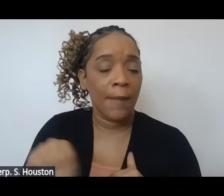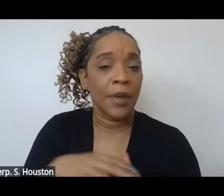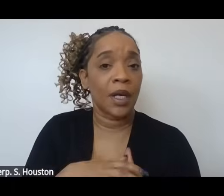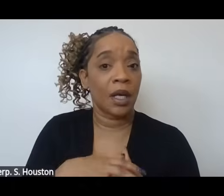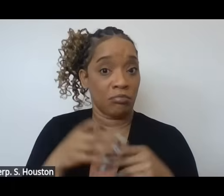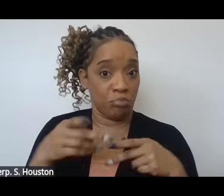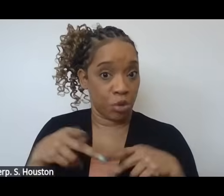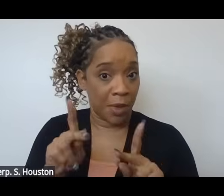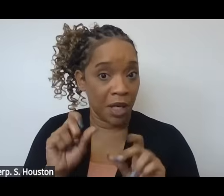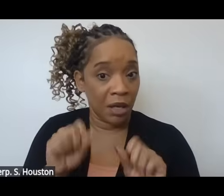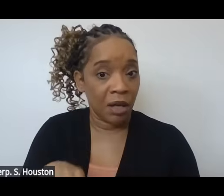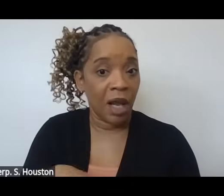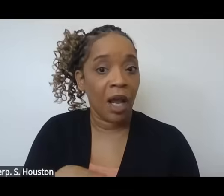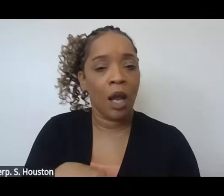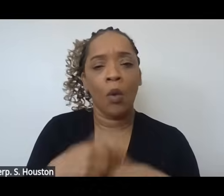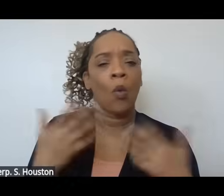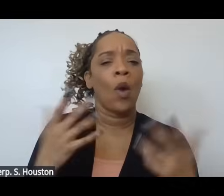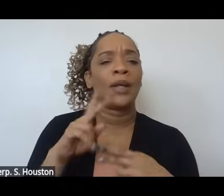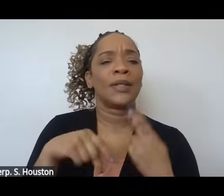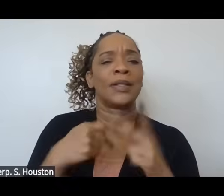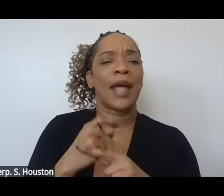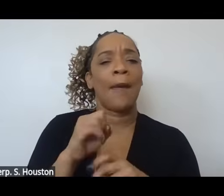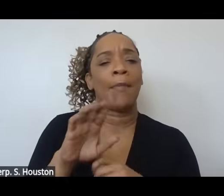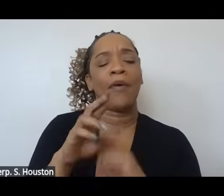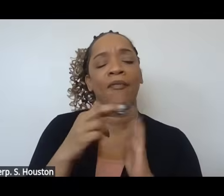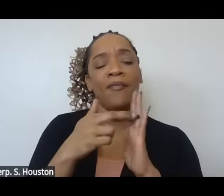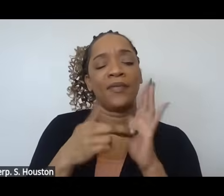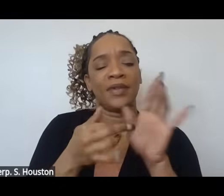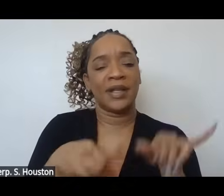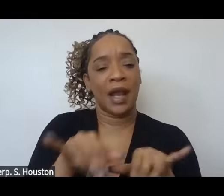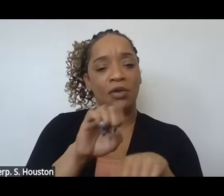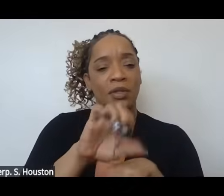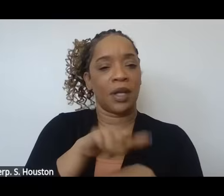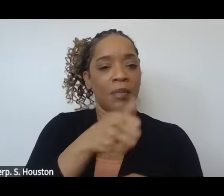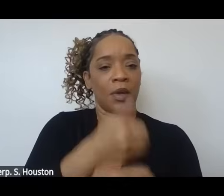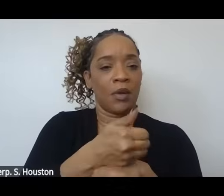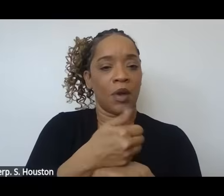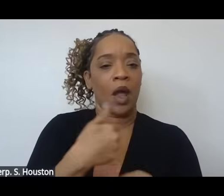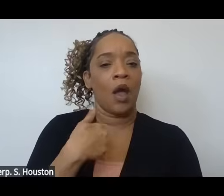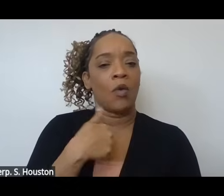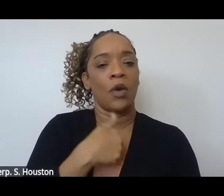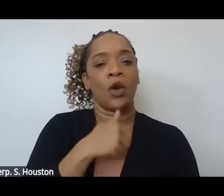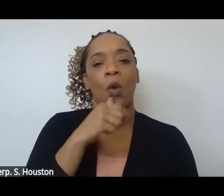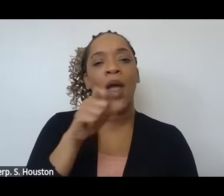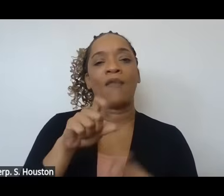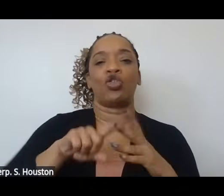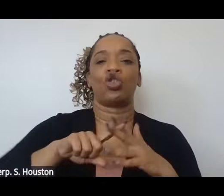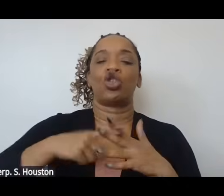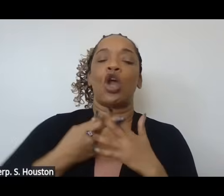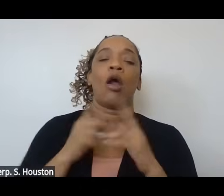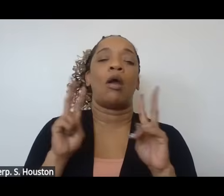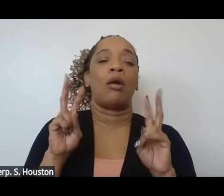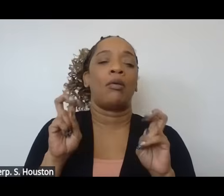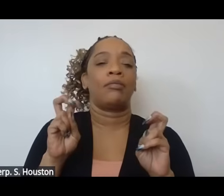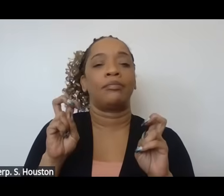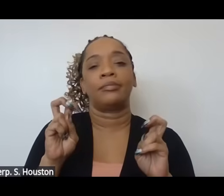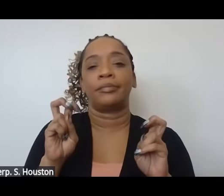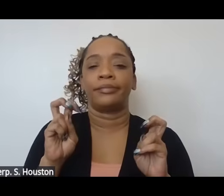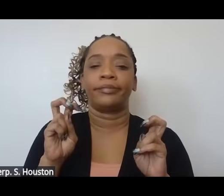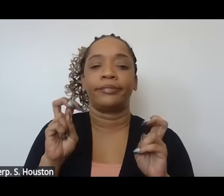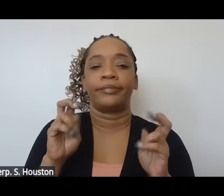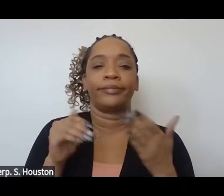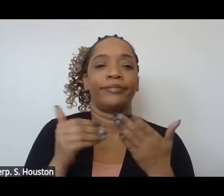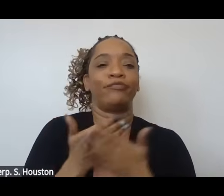I just think, we're not starting in a vacuum, and we can look and see what's going on out there, because